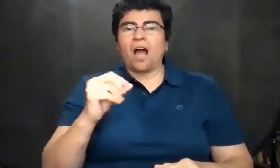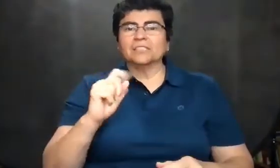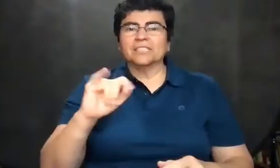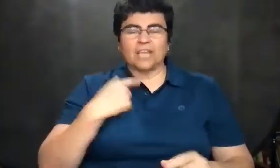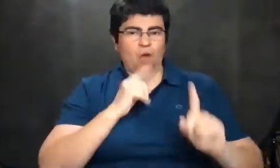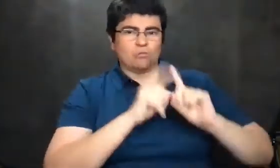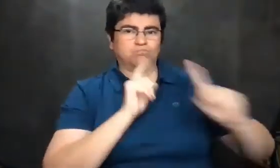don't,